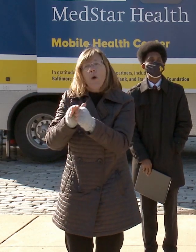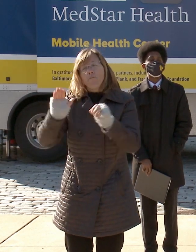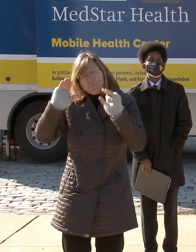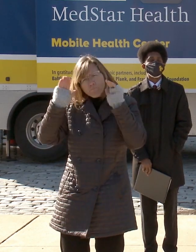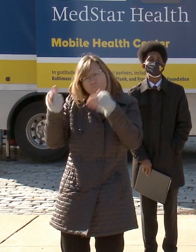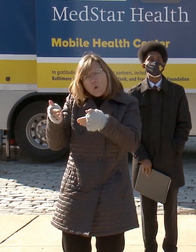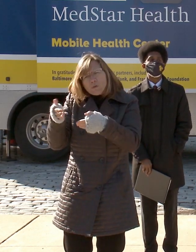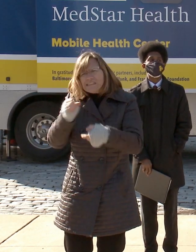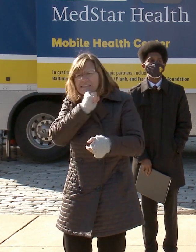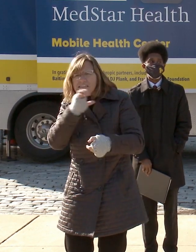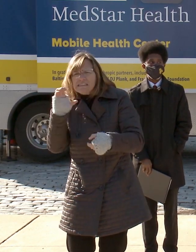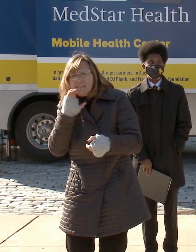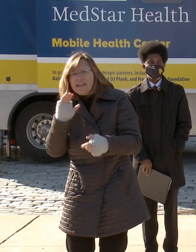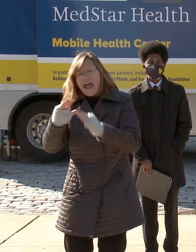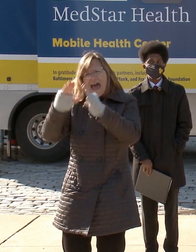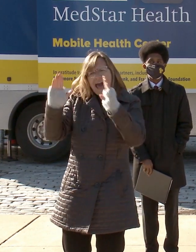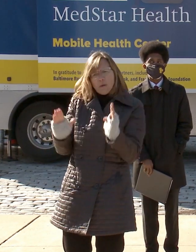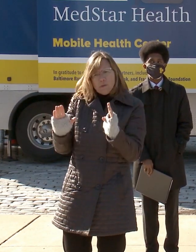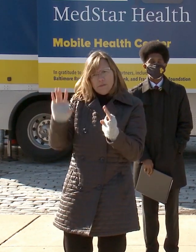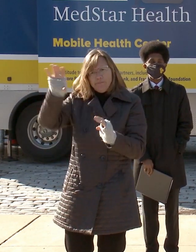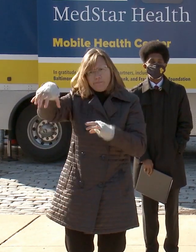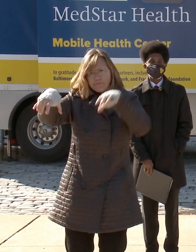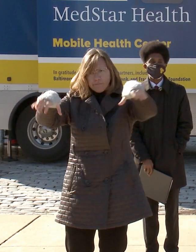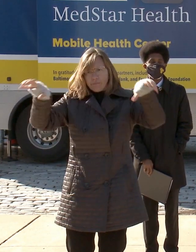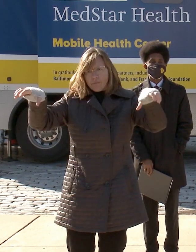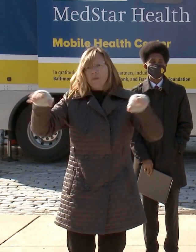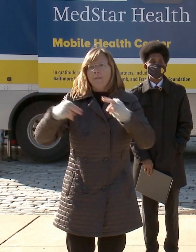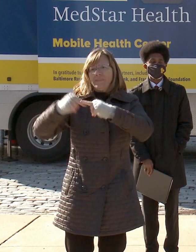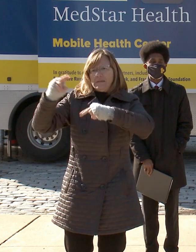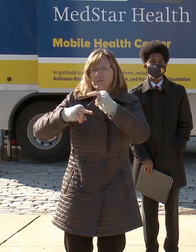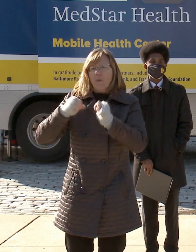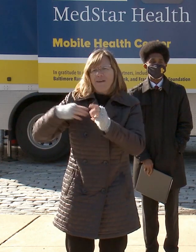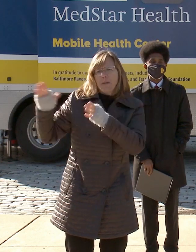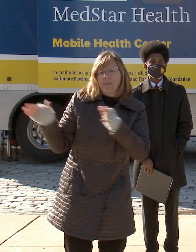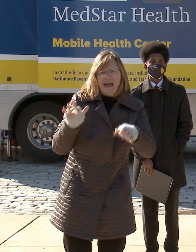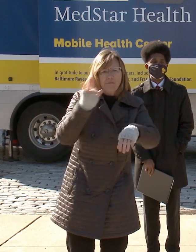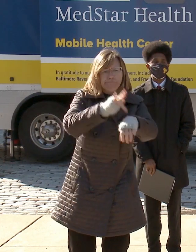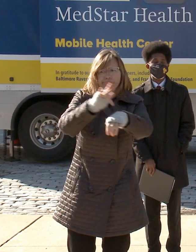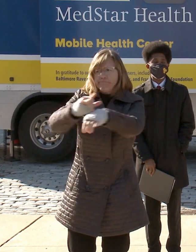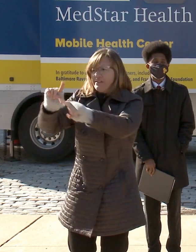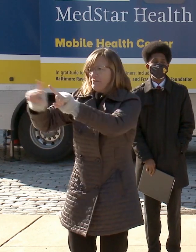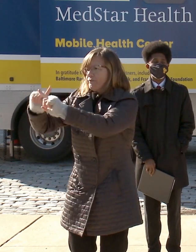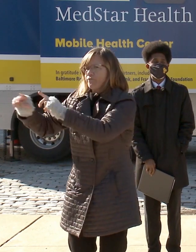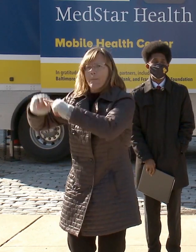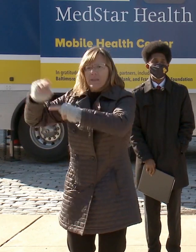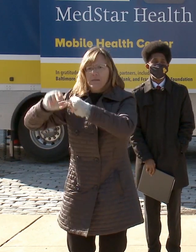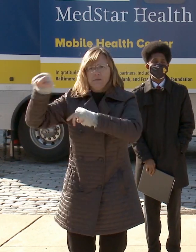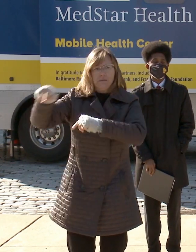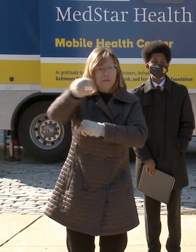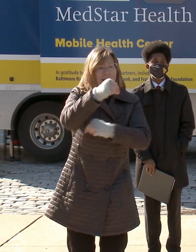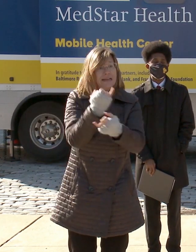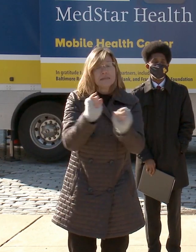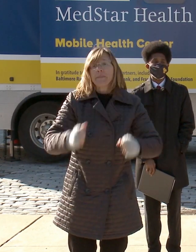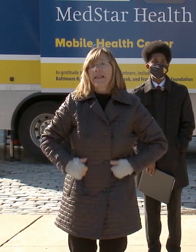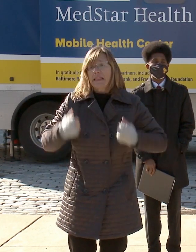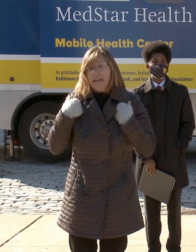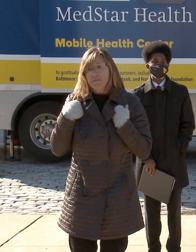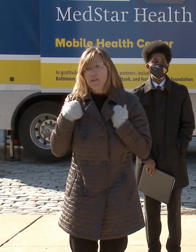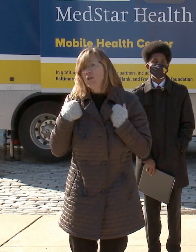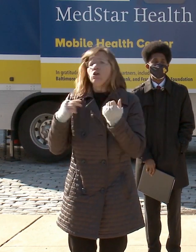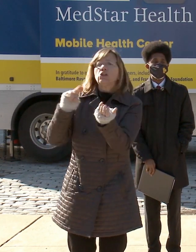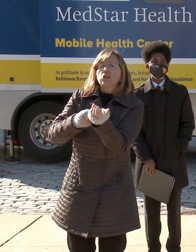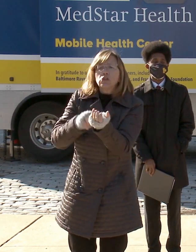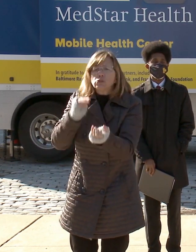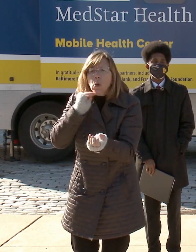sites. We also have plans to visit a number of independent living facilities, assisted living facilities, and nursing homes